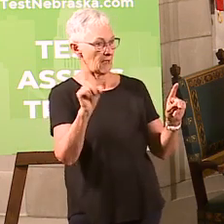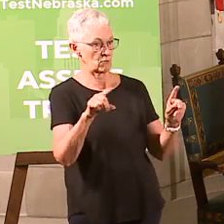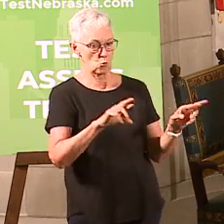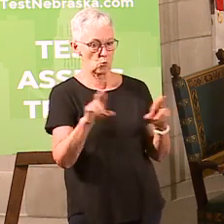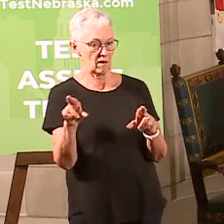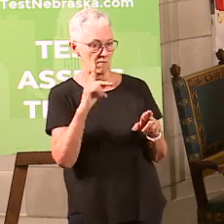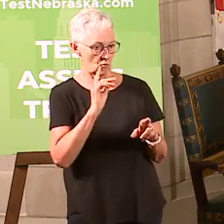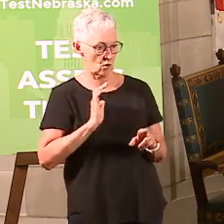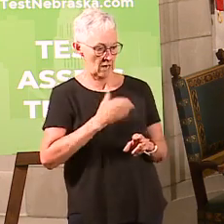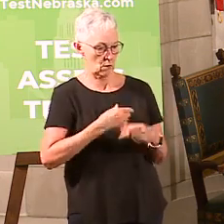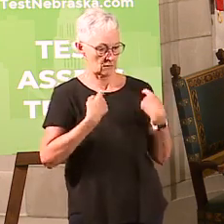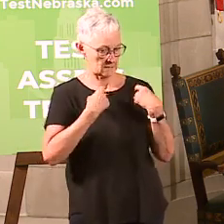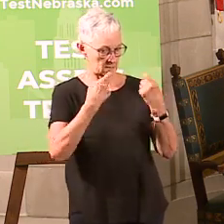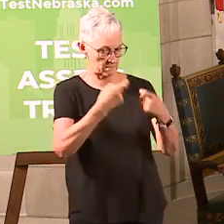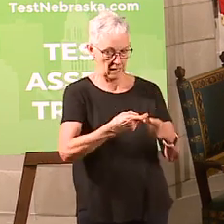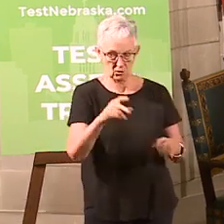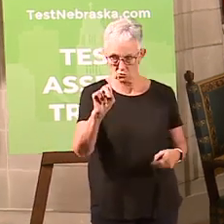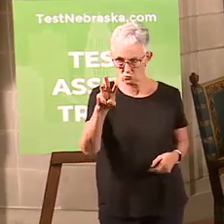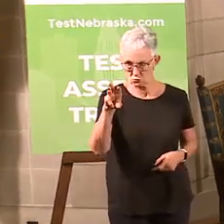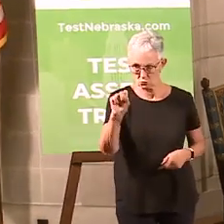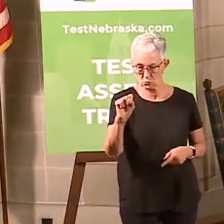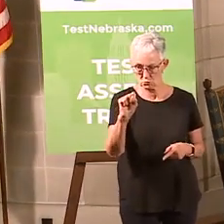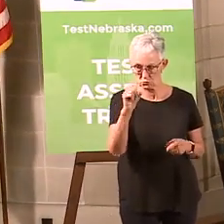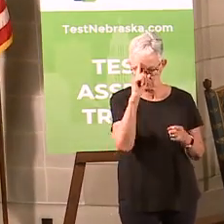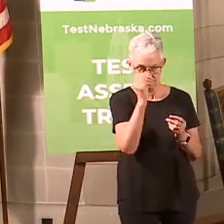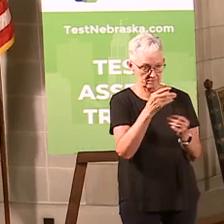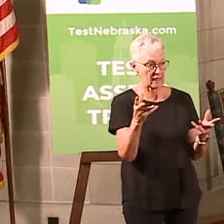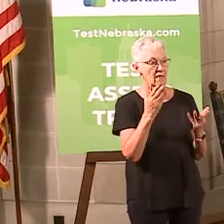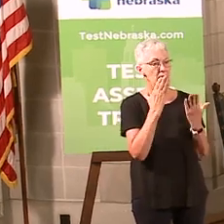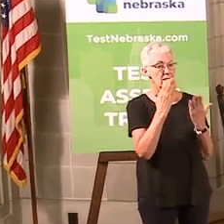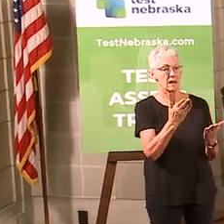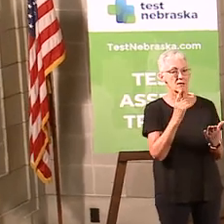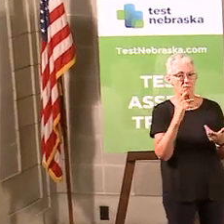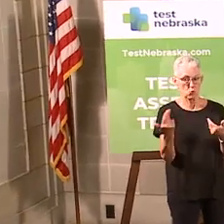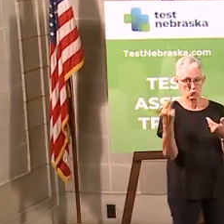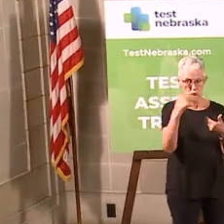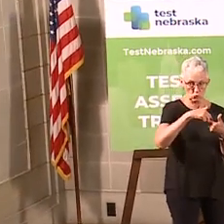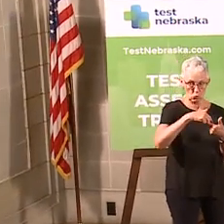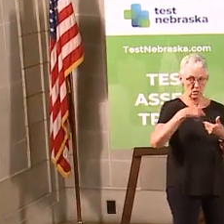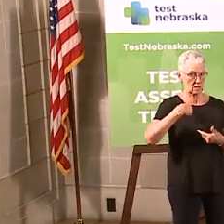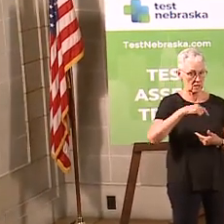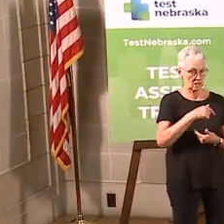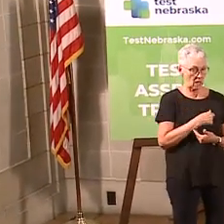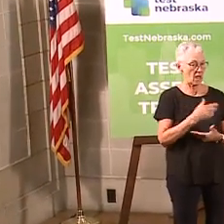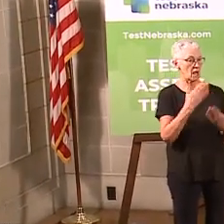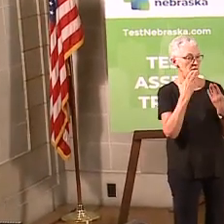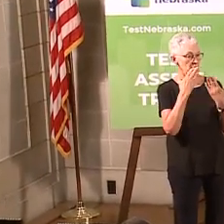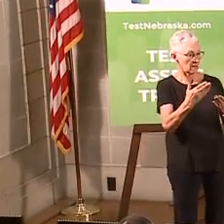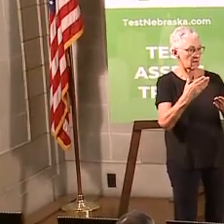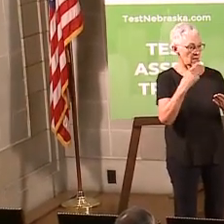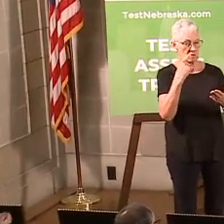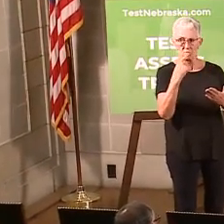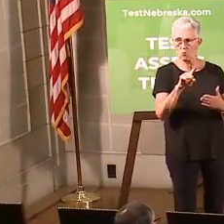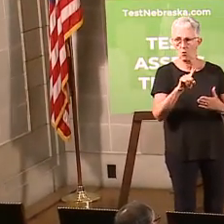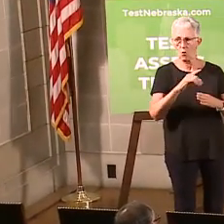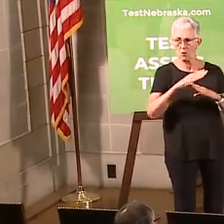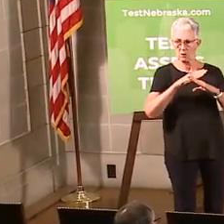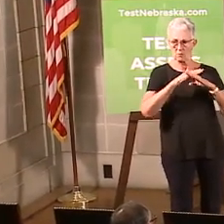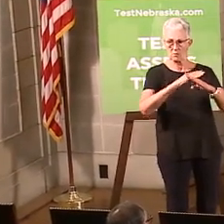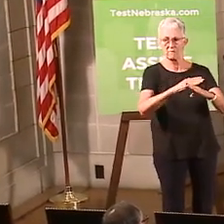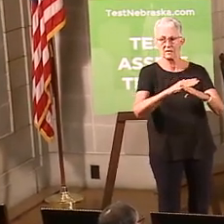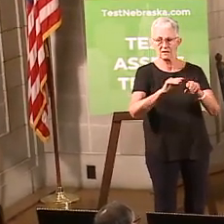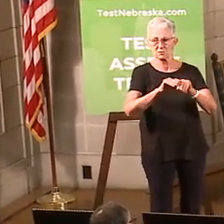here, but thank you all very much again for joining us. Thank you to all the Nebraskans who are working so hard to slow the spread of coronavirus here in Nebraska. President Carter, you're blocking the camera, just so you